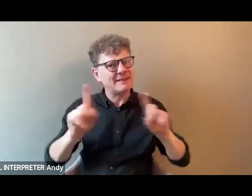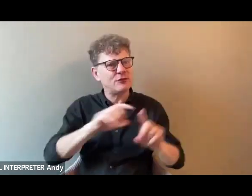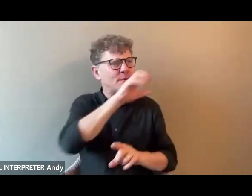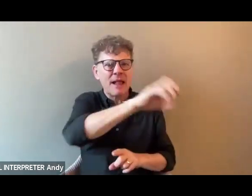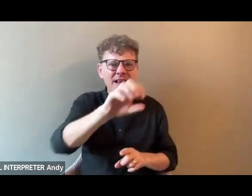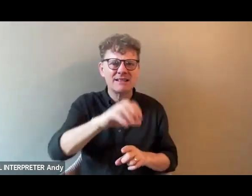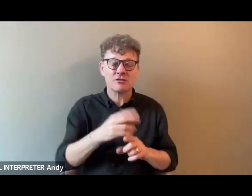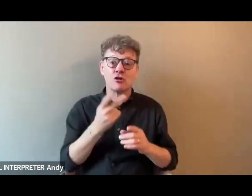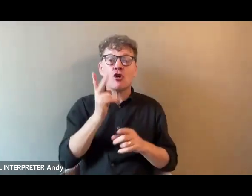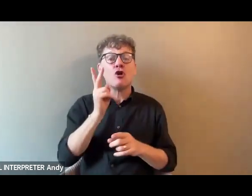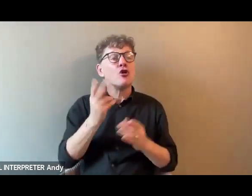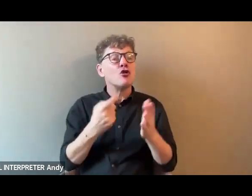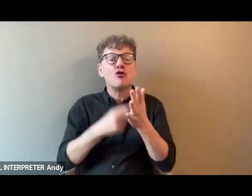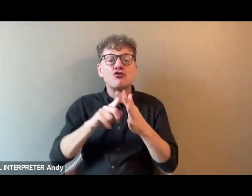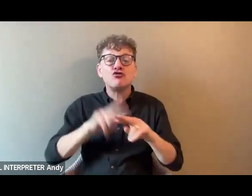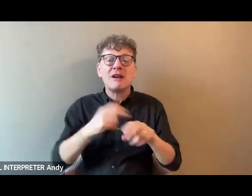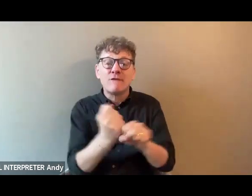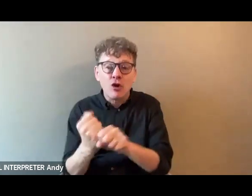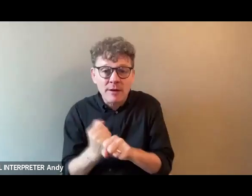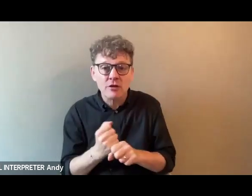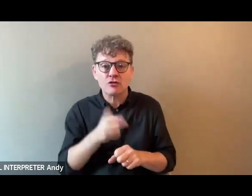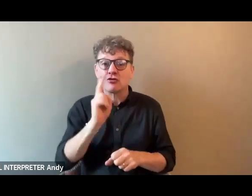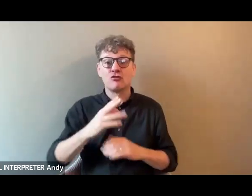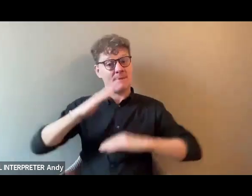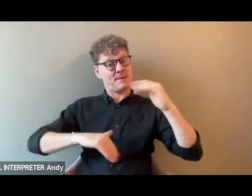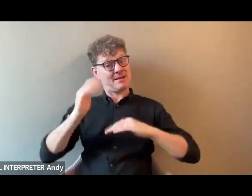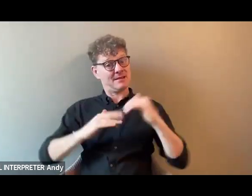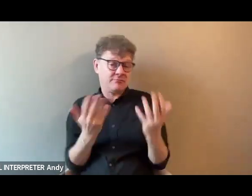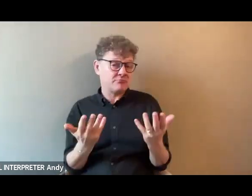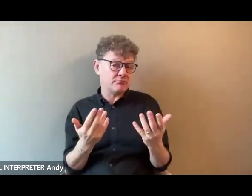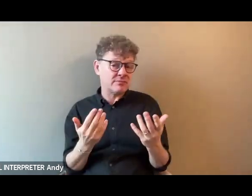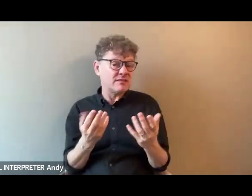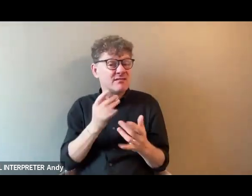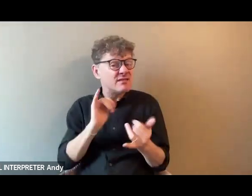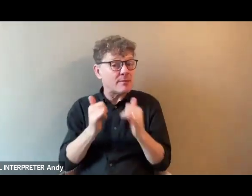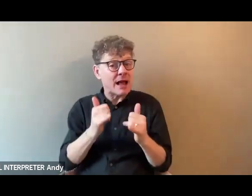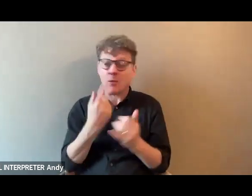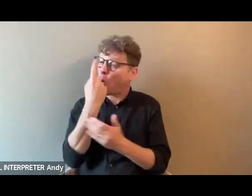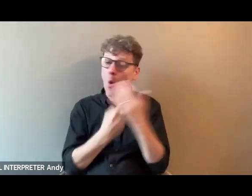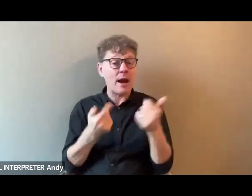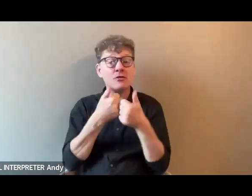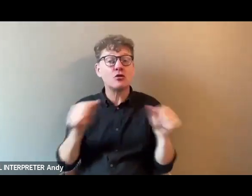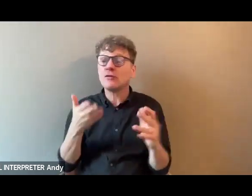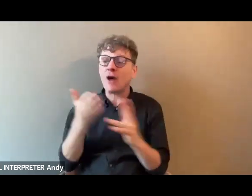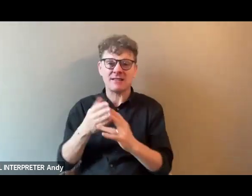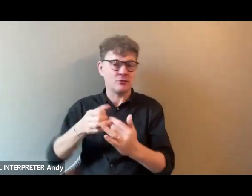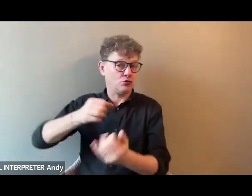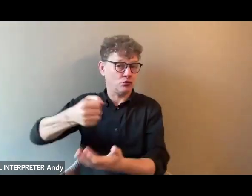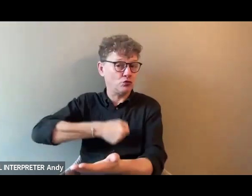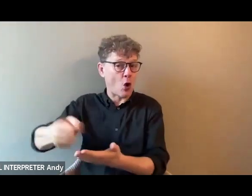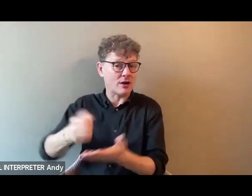and rebuilt. And some places, the only solution for access is to knock them down. But, you know, when we deal with the new